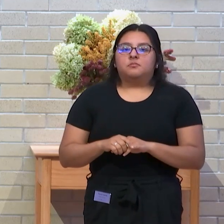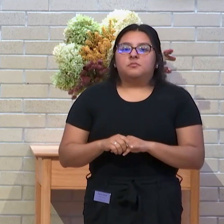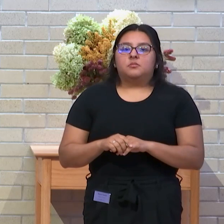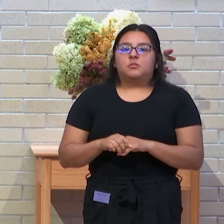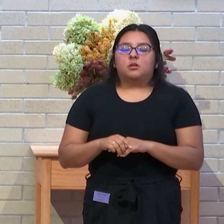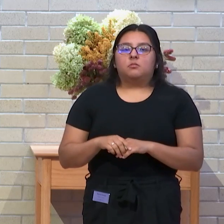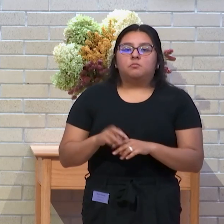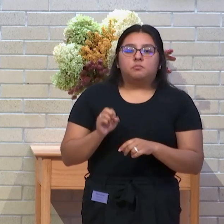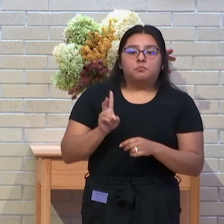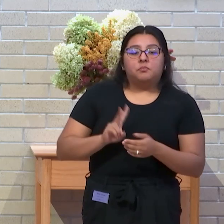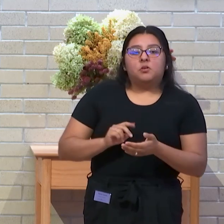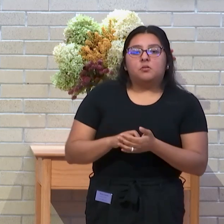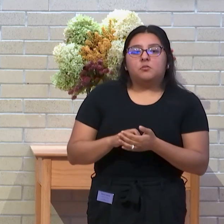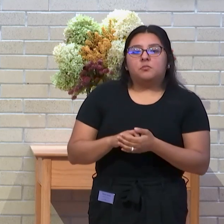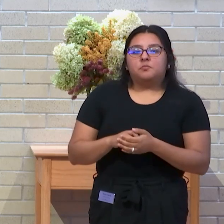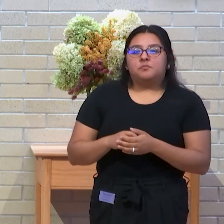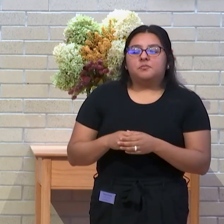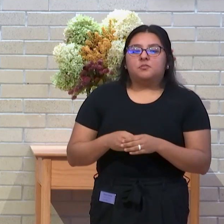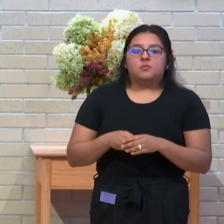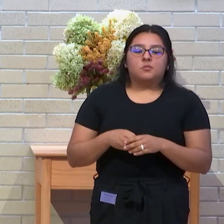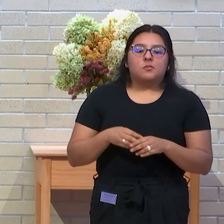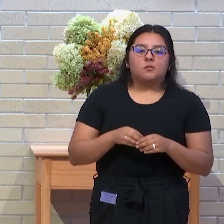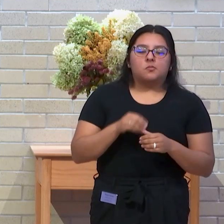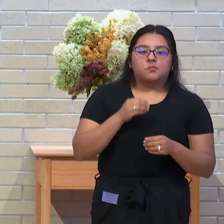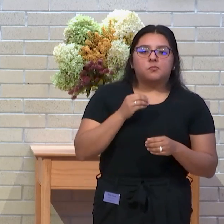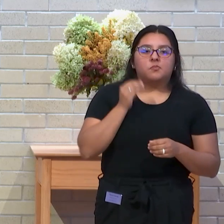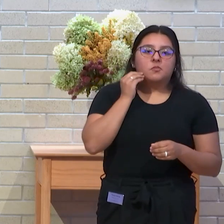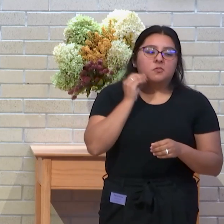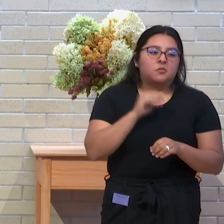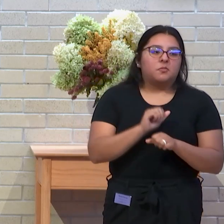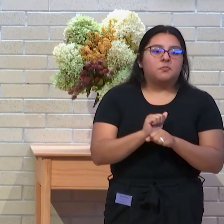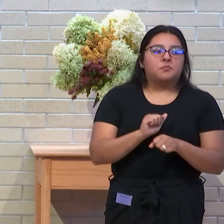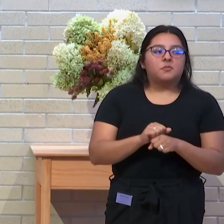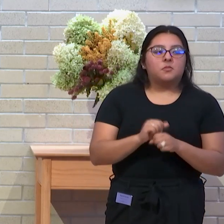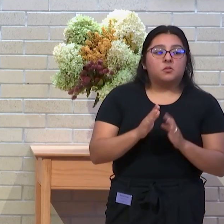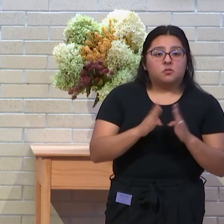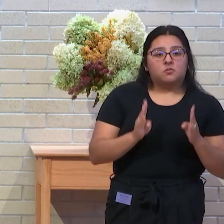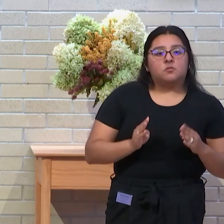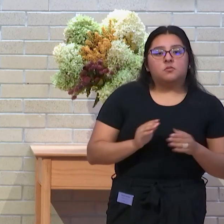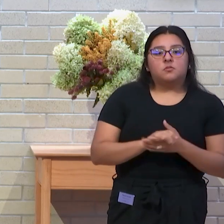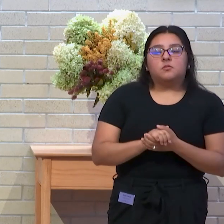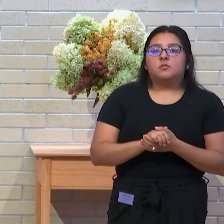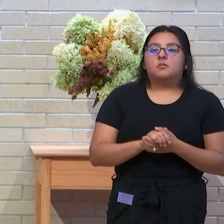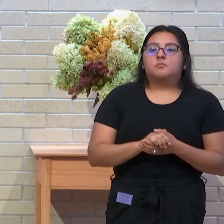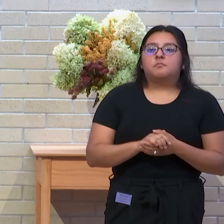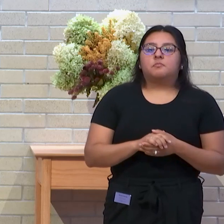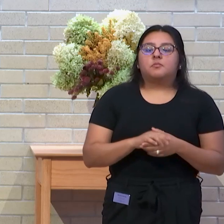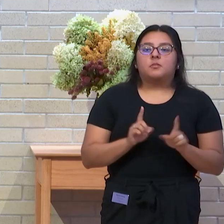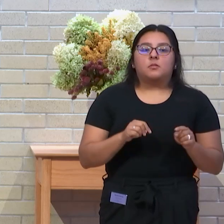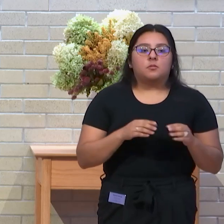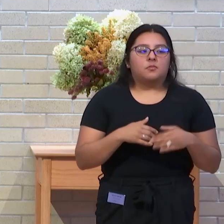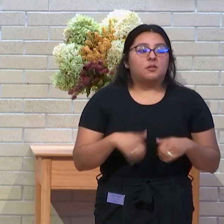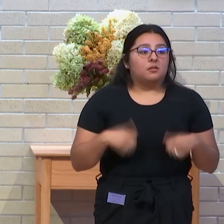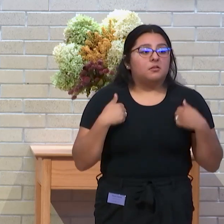both, you are staying with host families, and that's one of the things that makes SST very unique, is you're able to stay with